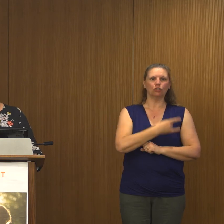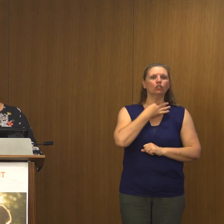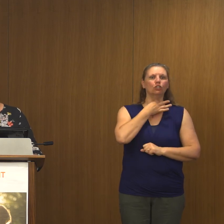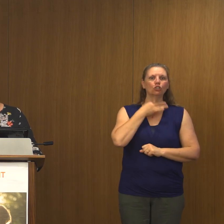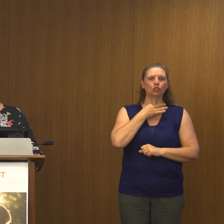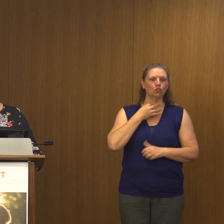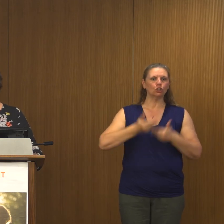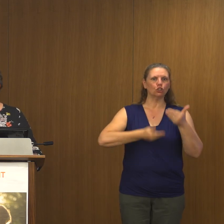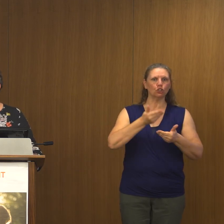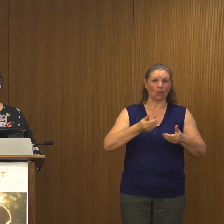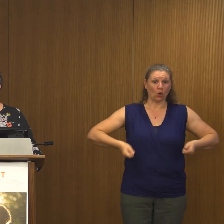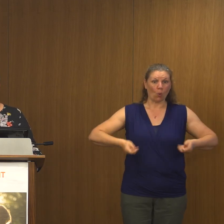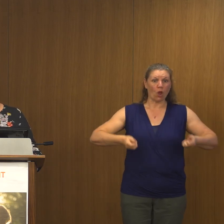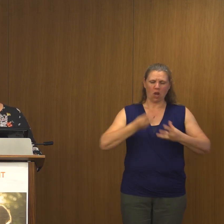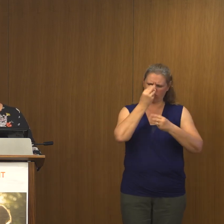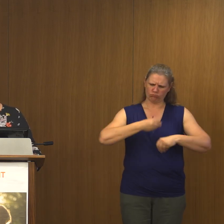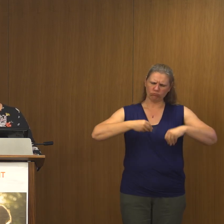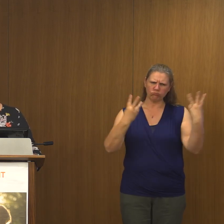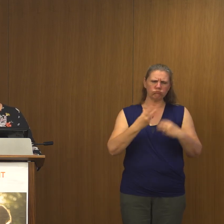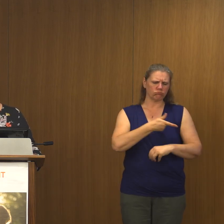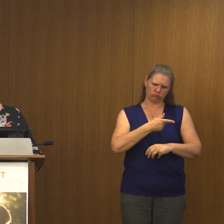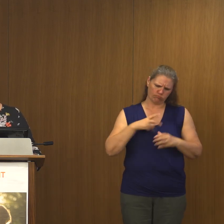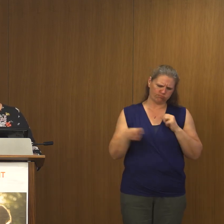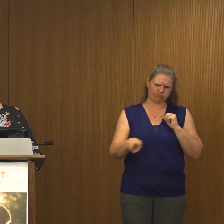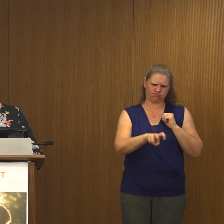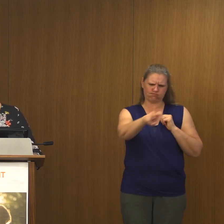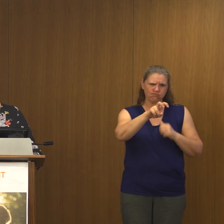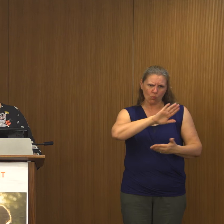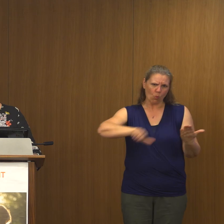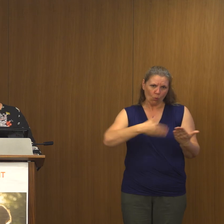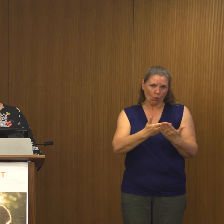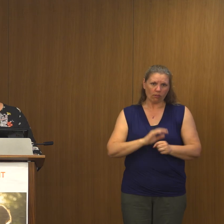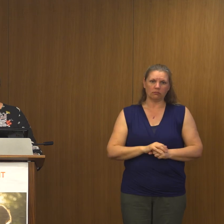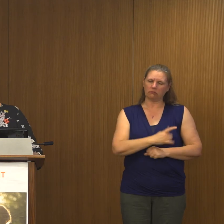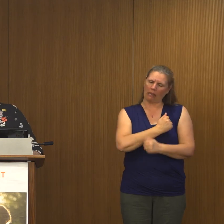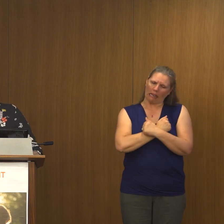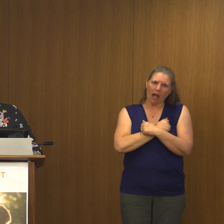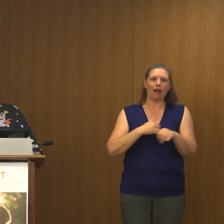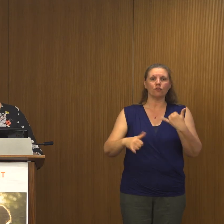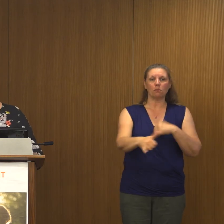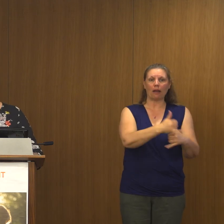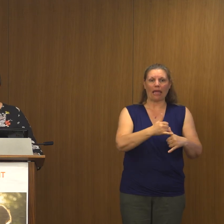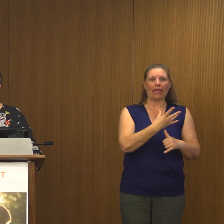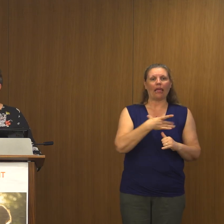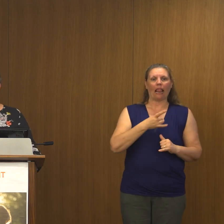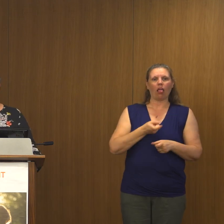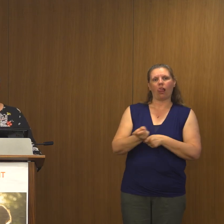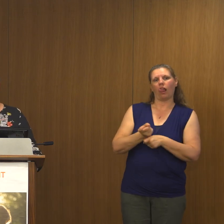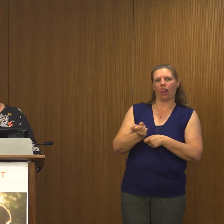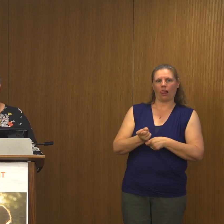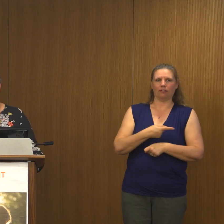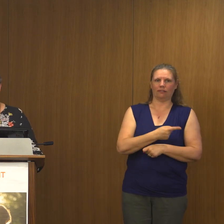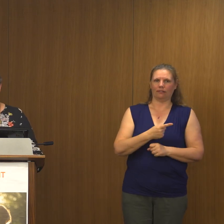let using a wheelchair get in the way of experiencing his own world. He loves to play what he considers to be pranks. He considers